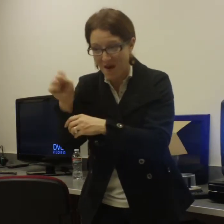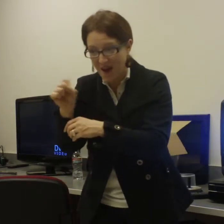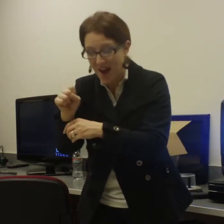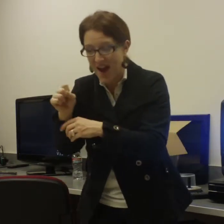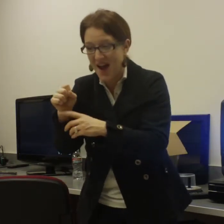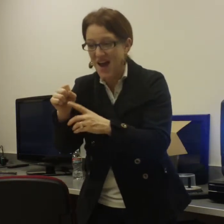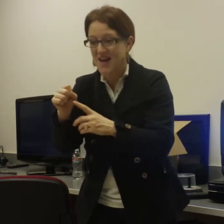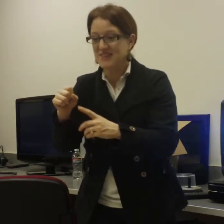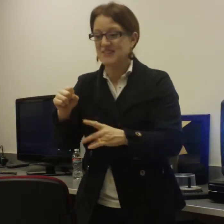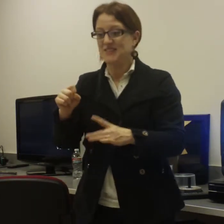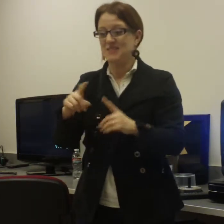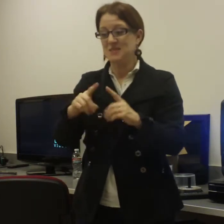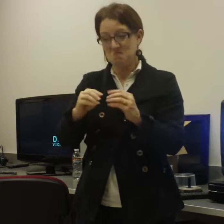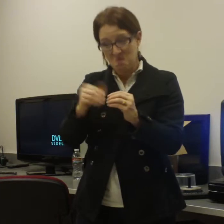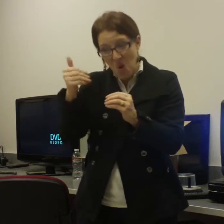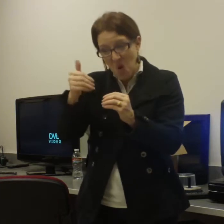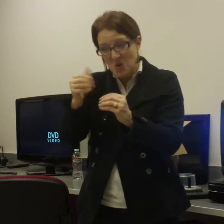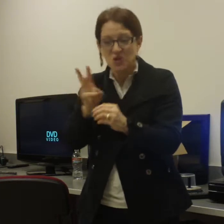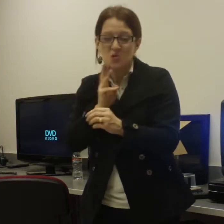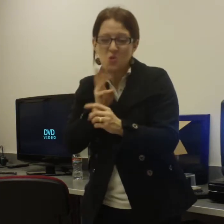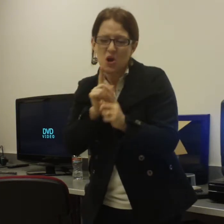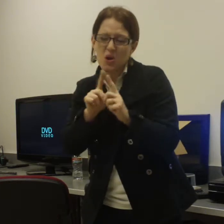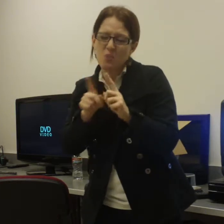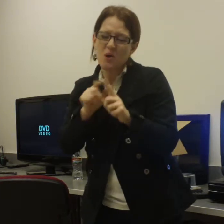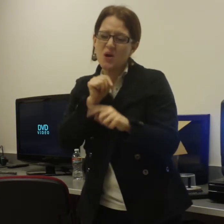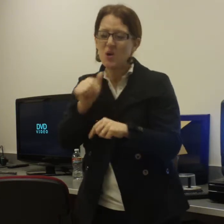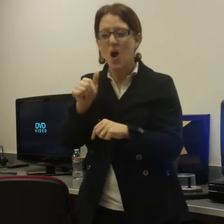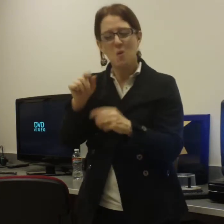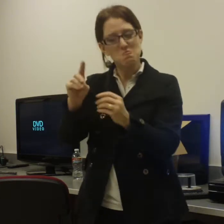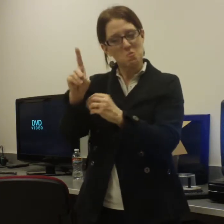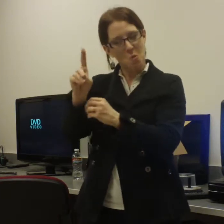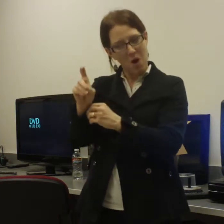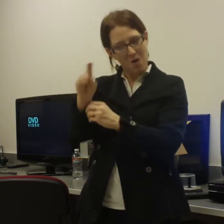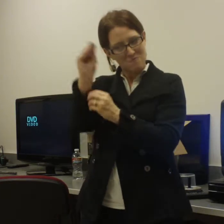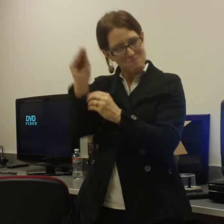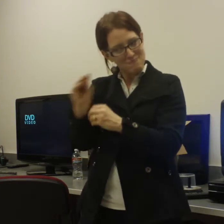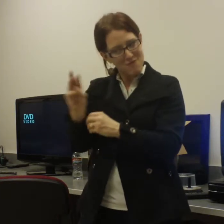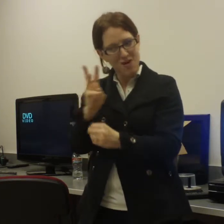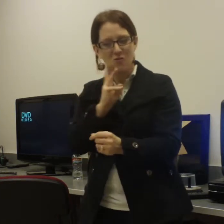happens to be mostly water, but it's not pure water. Does anybody know? Matt?